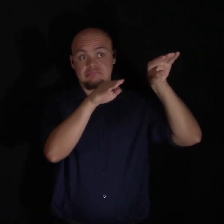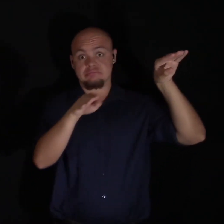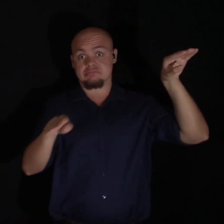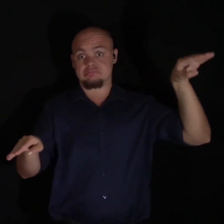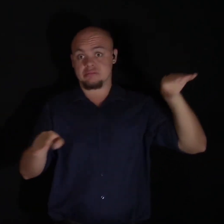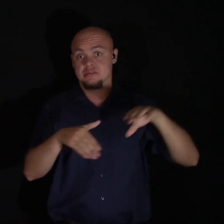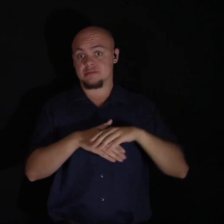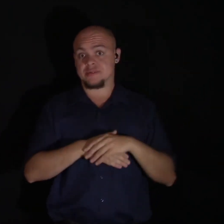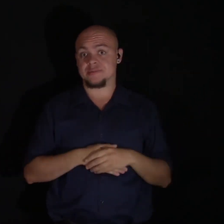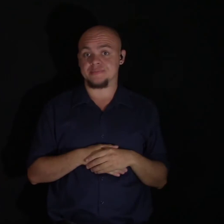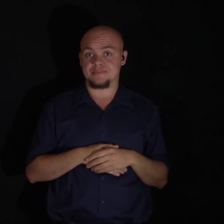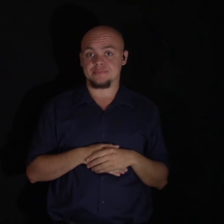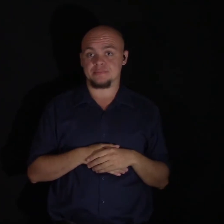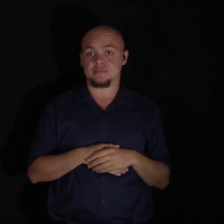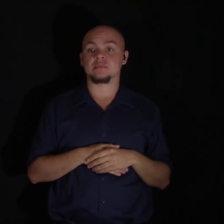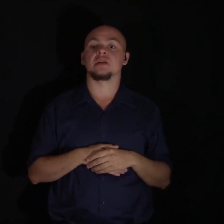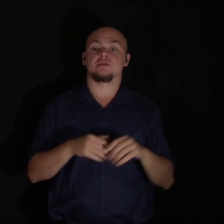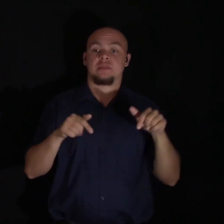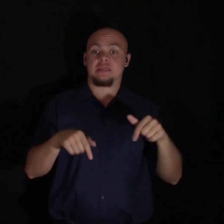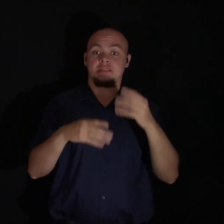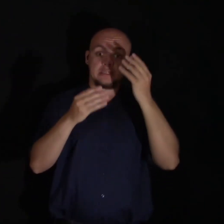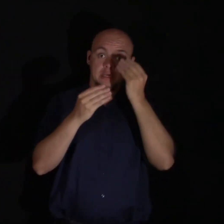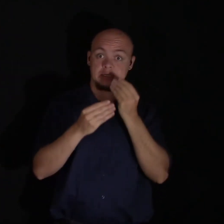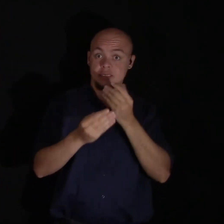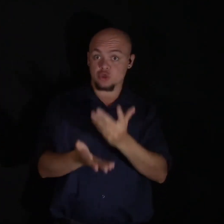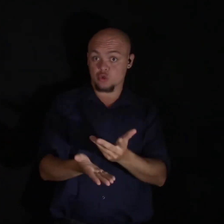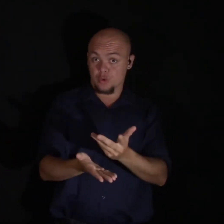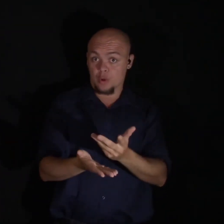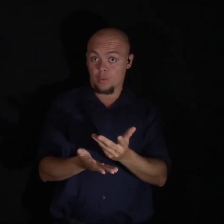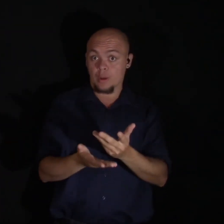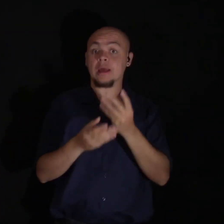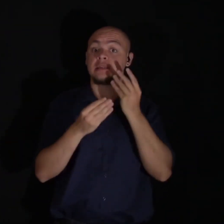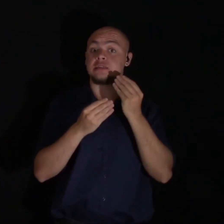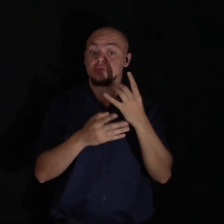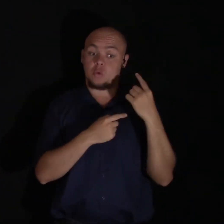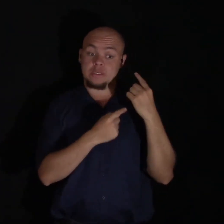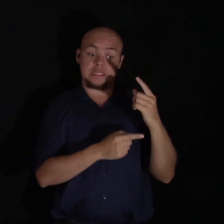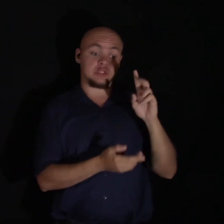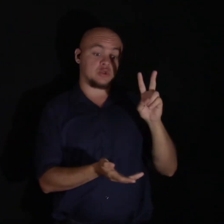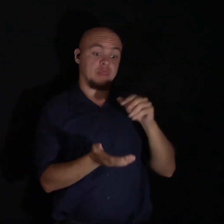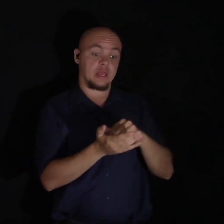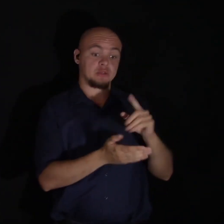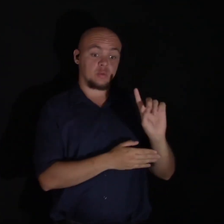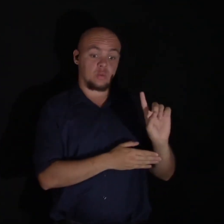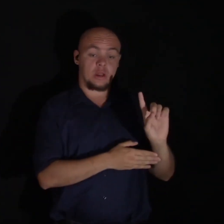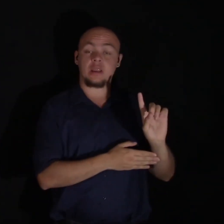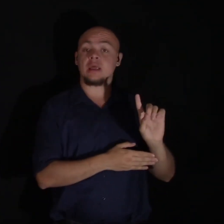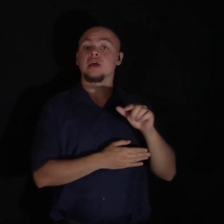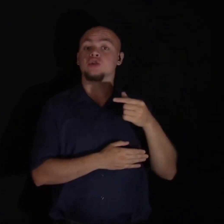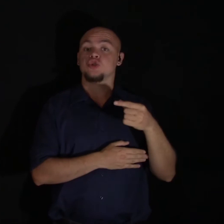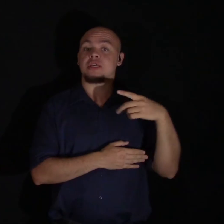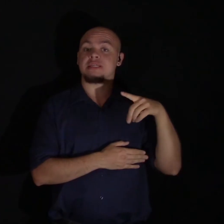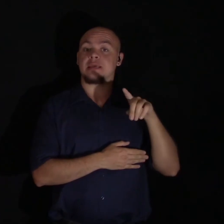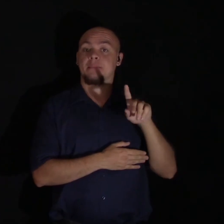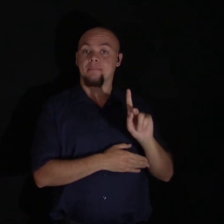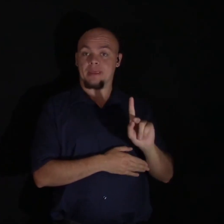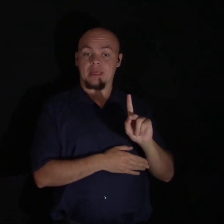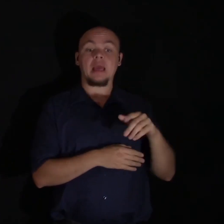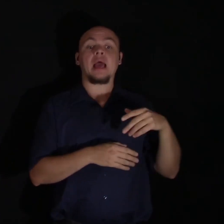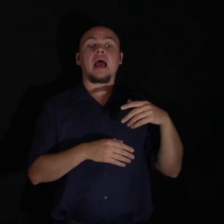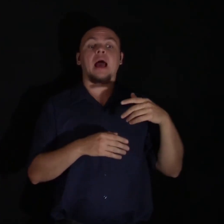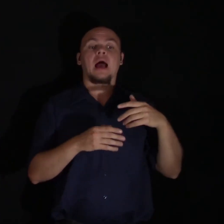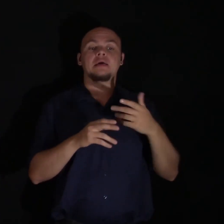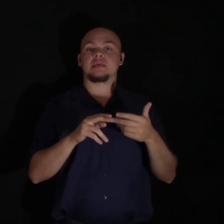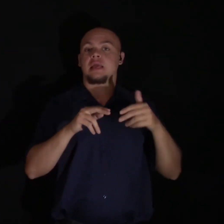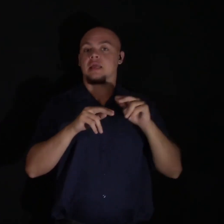Now, since this is a did you know since 2001, the GDP of Afghanistan per capita has increased by a